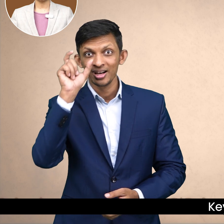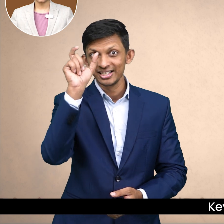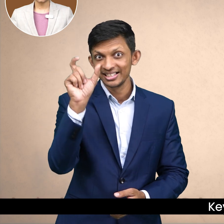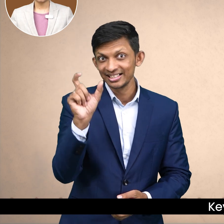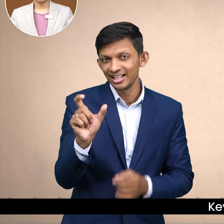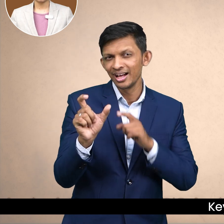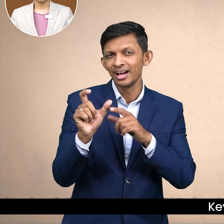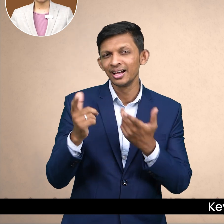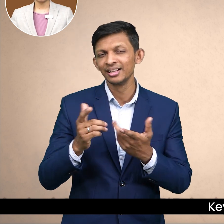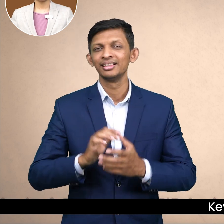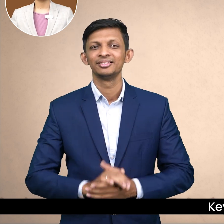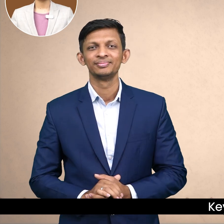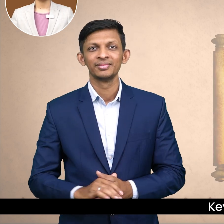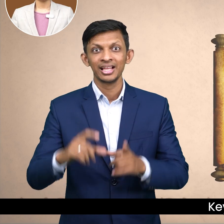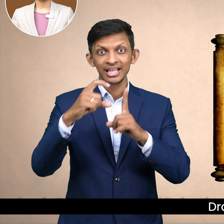Keywords.